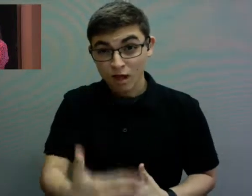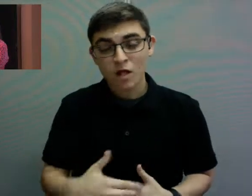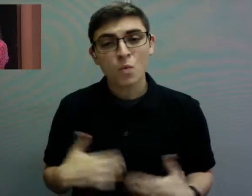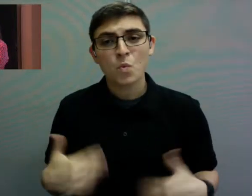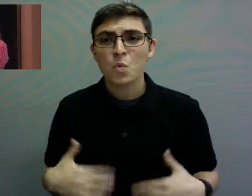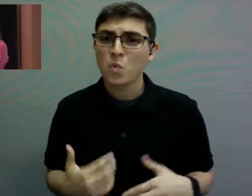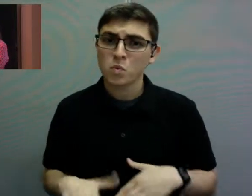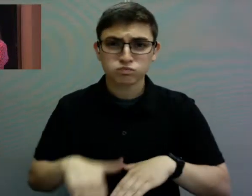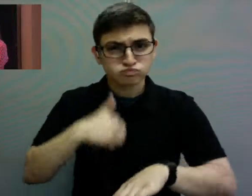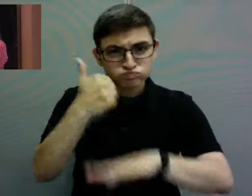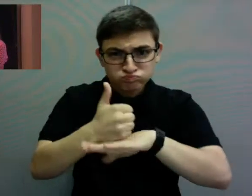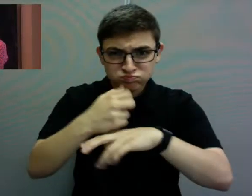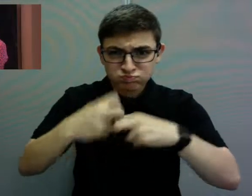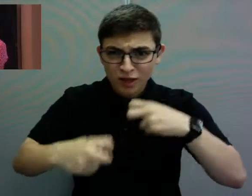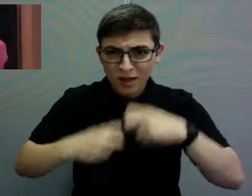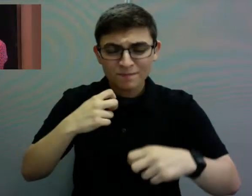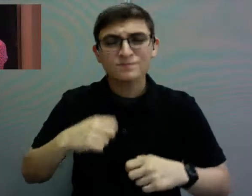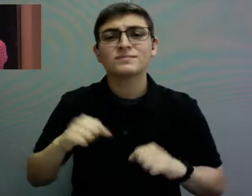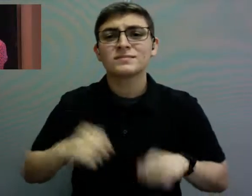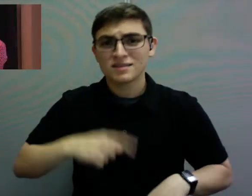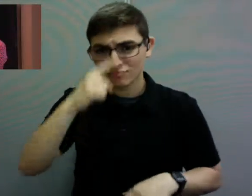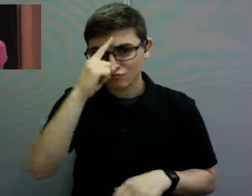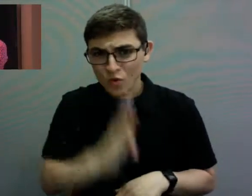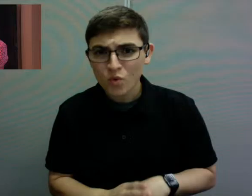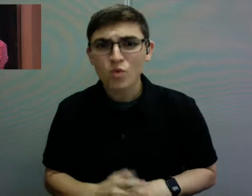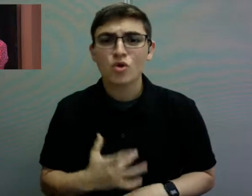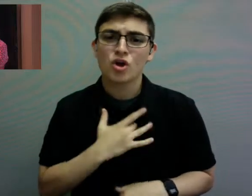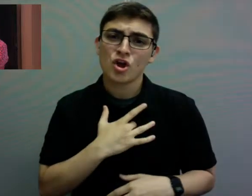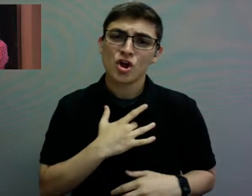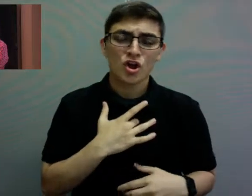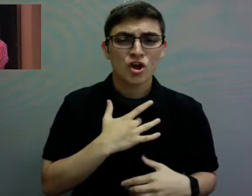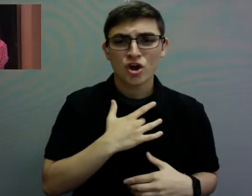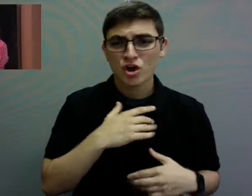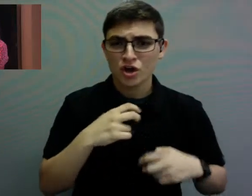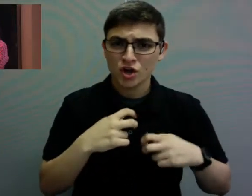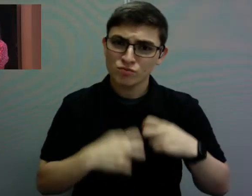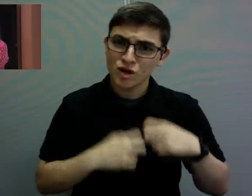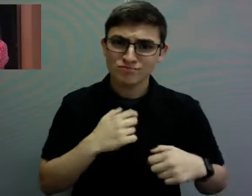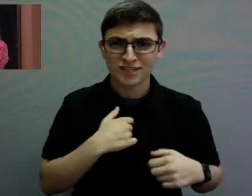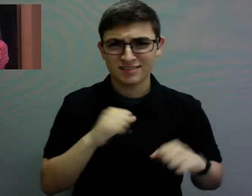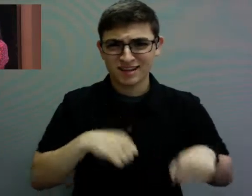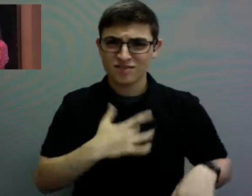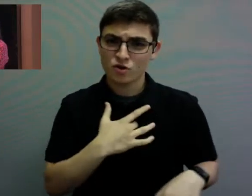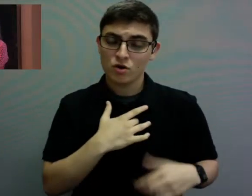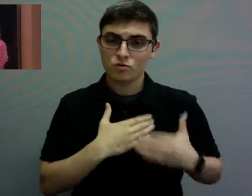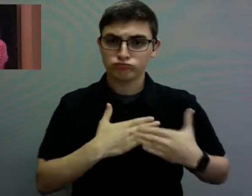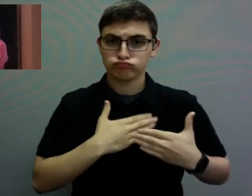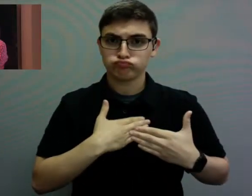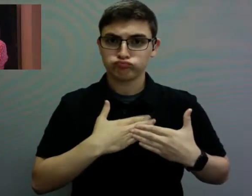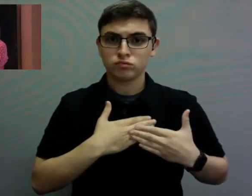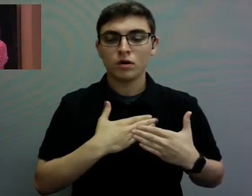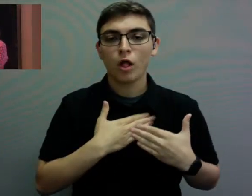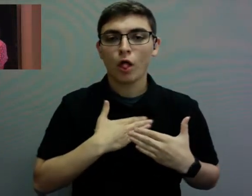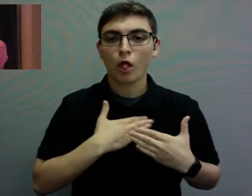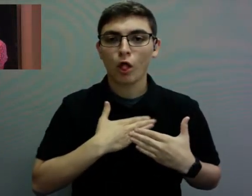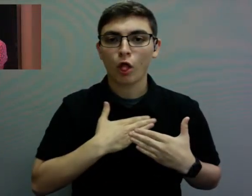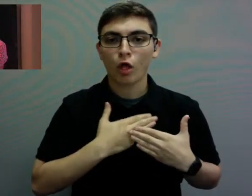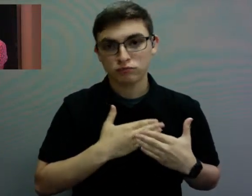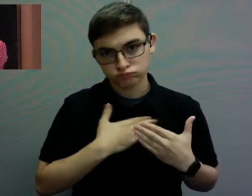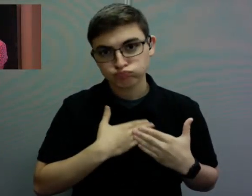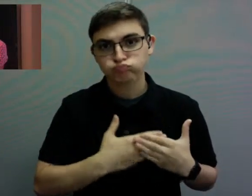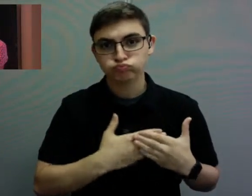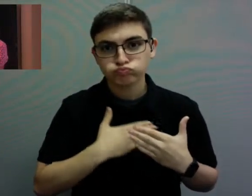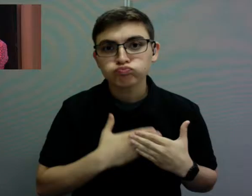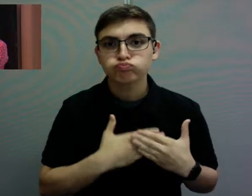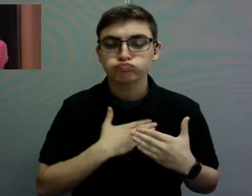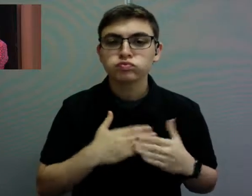sorts of problems, including a stroke, heart attack, heart rhythm problems, and a long list of things. And even some people have difficult